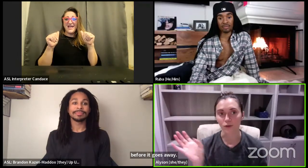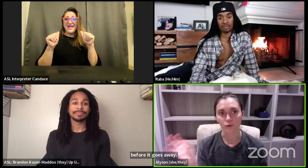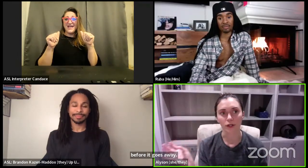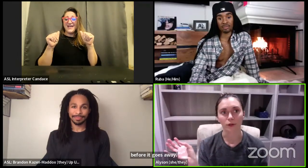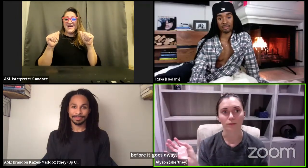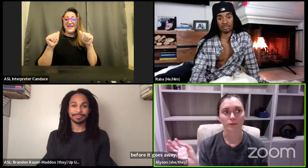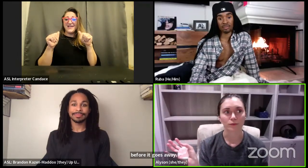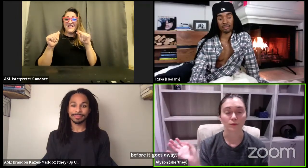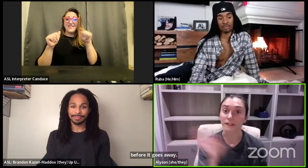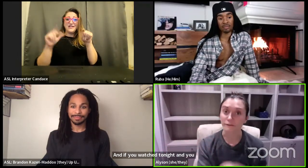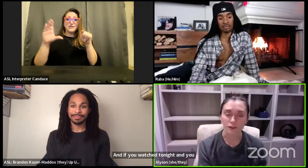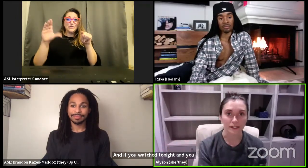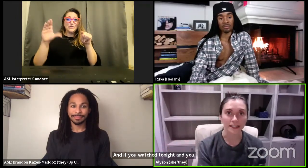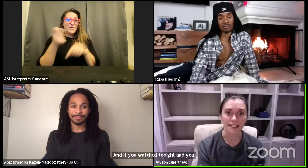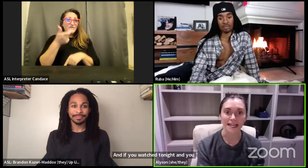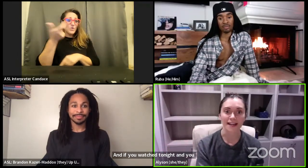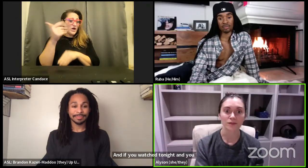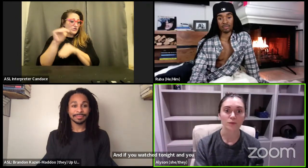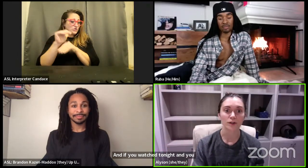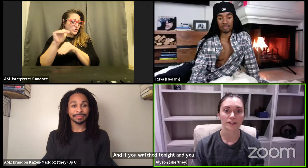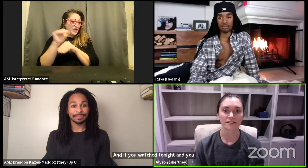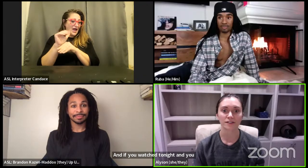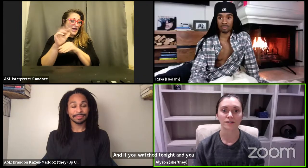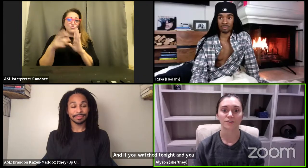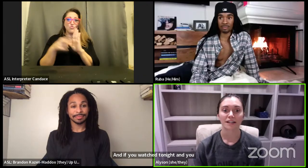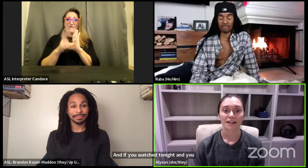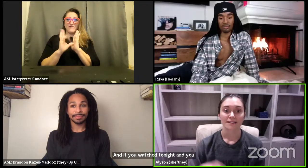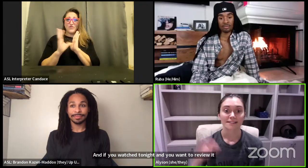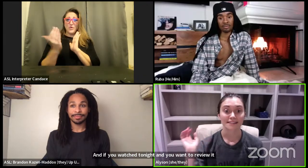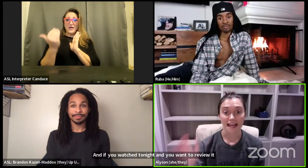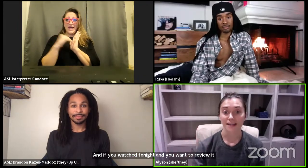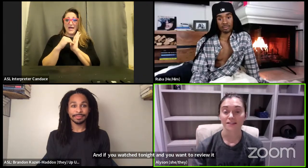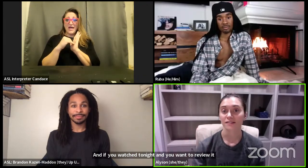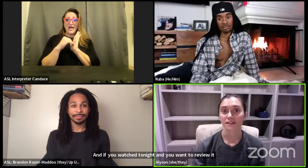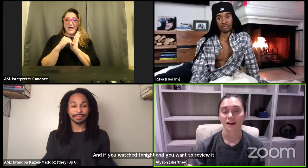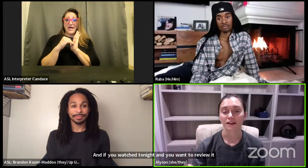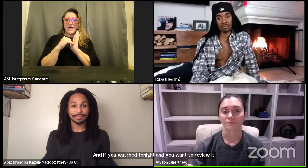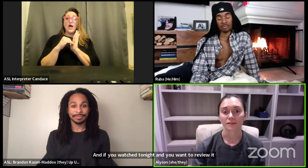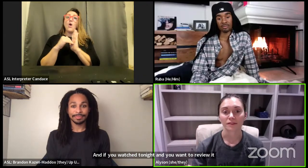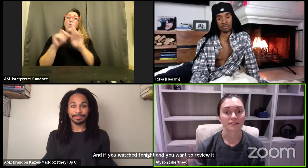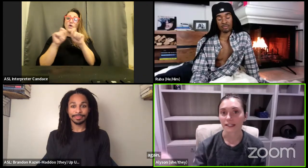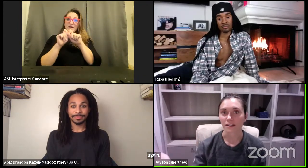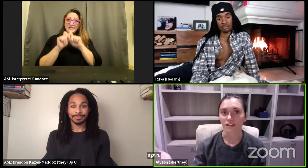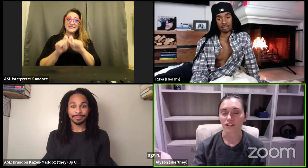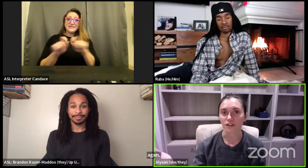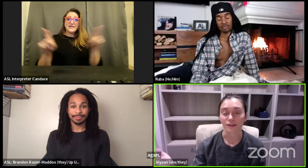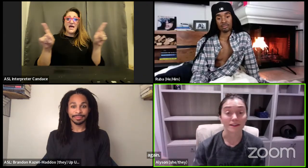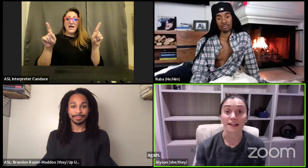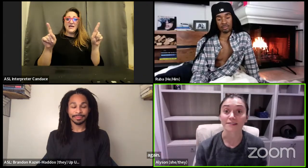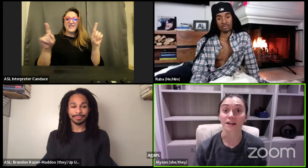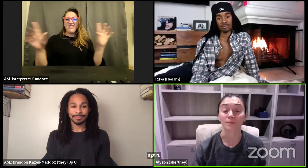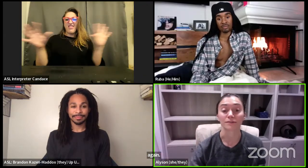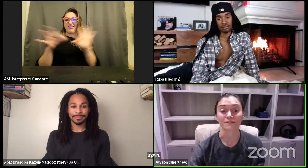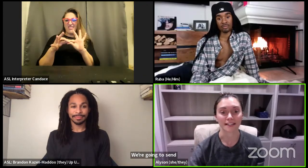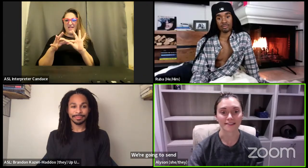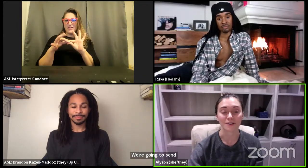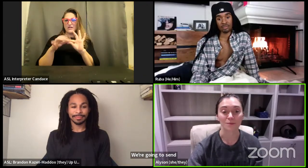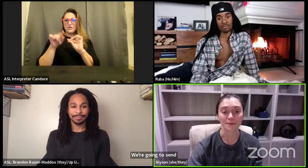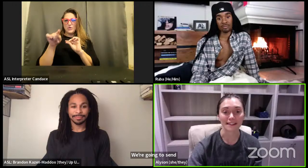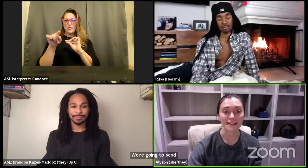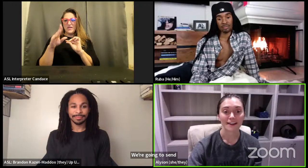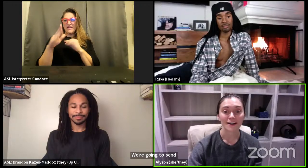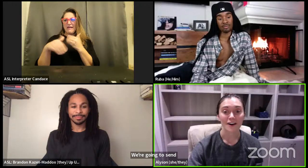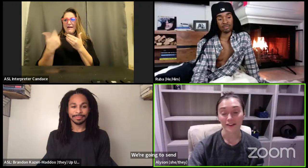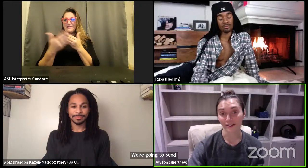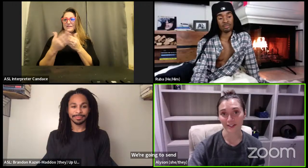tonight and you want to review it again, we're going to send the link to you in the next couple of days. So